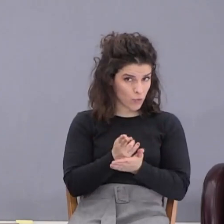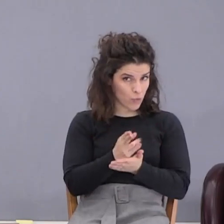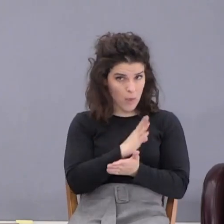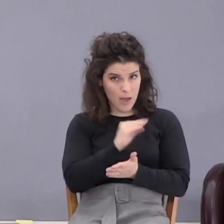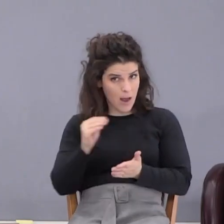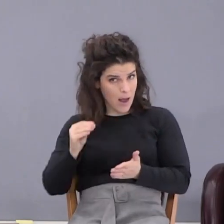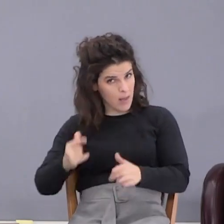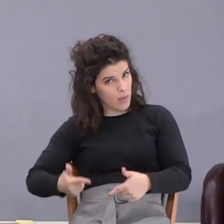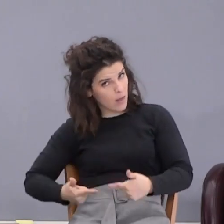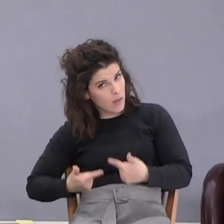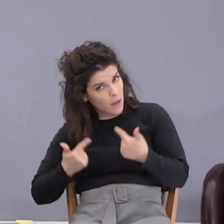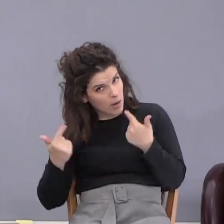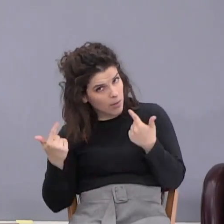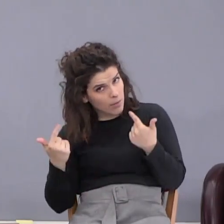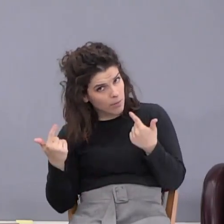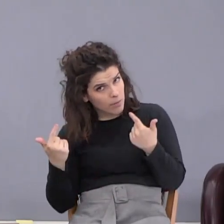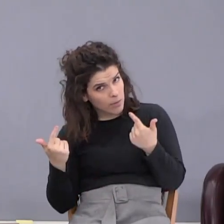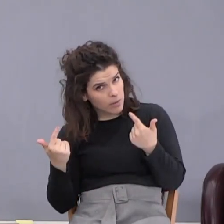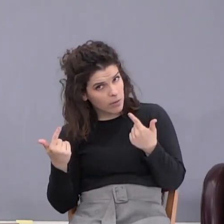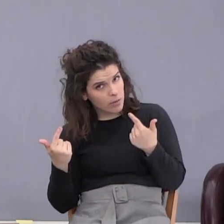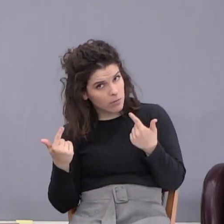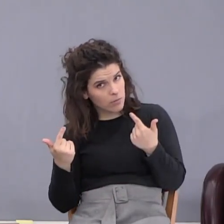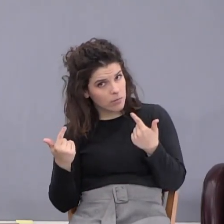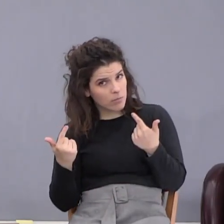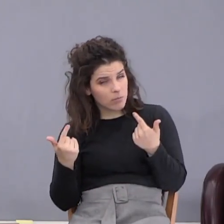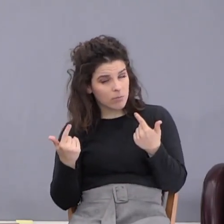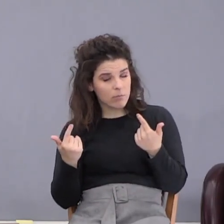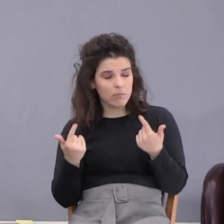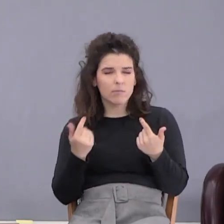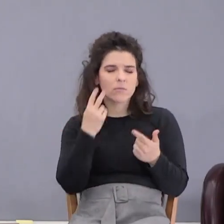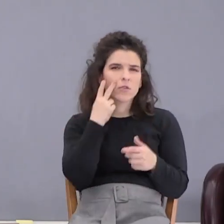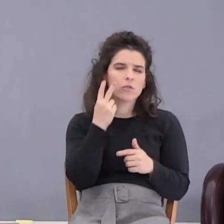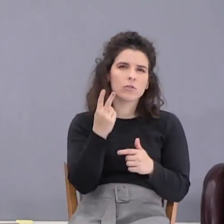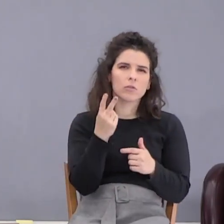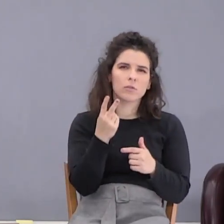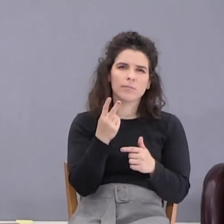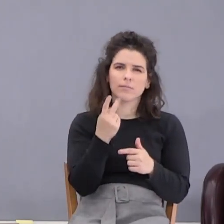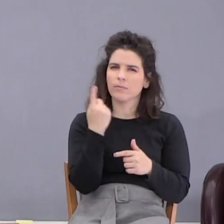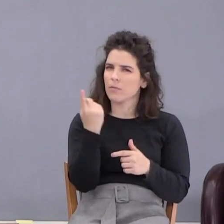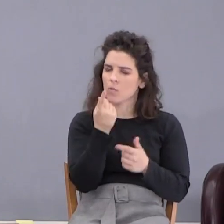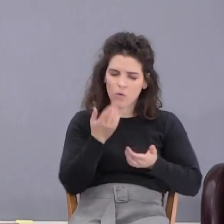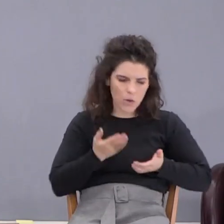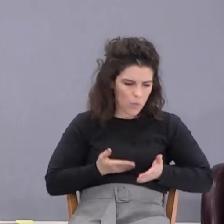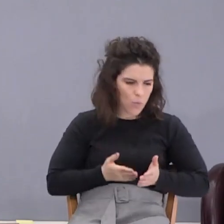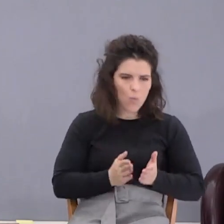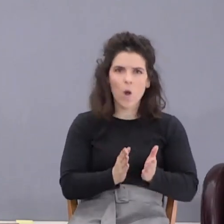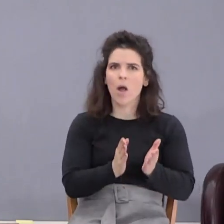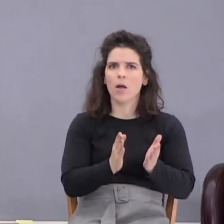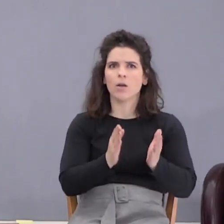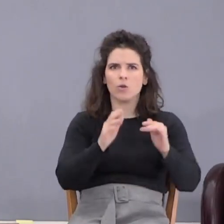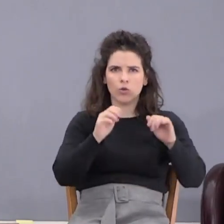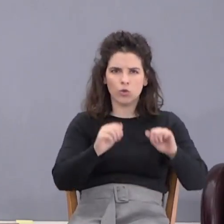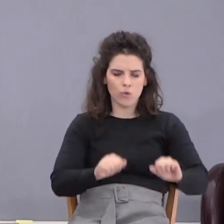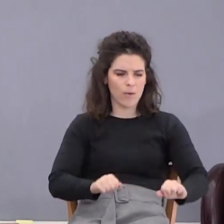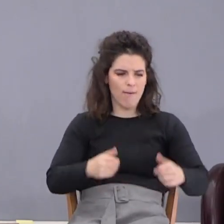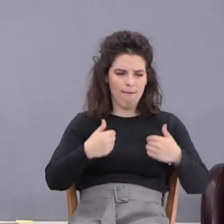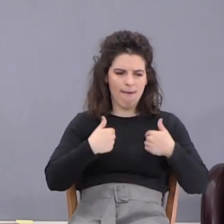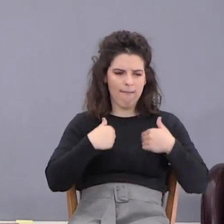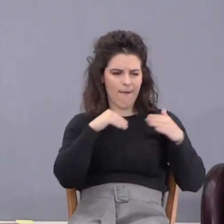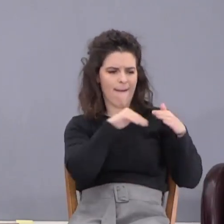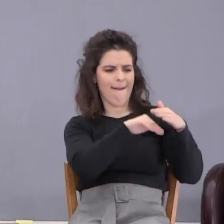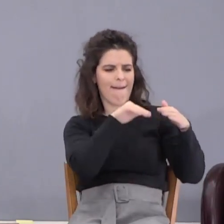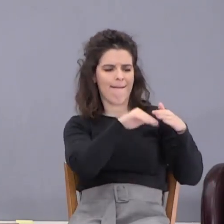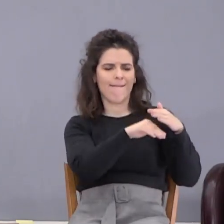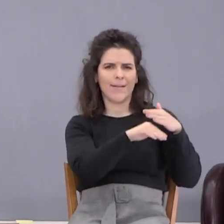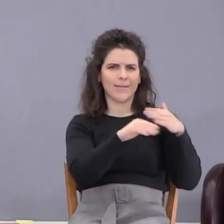truth, and the life? See, the only way anyone can have